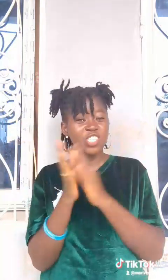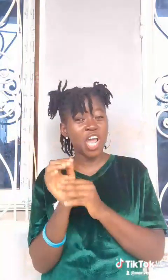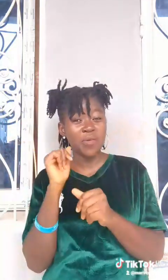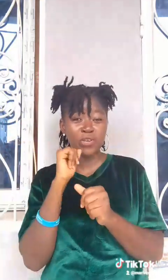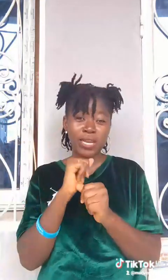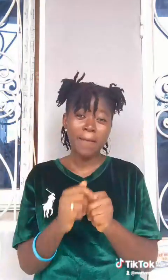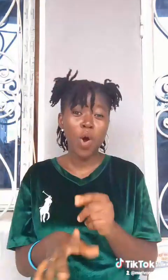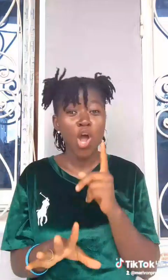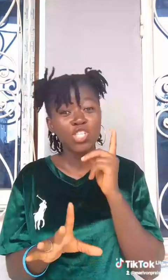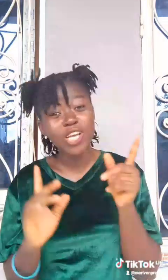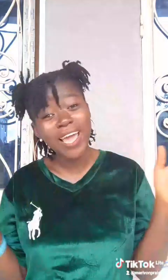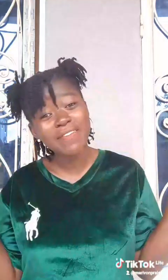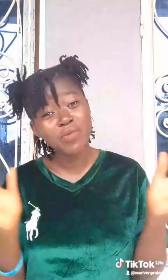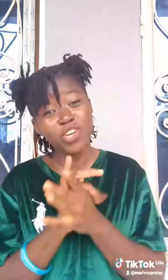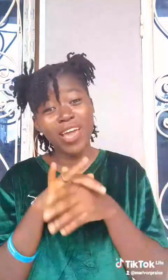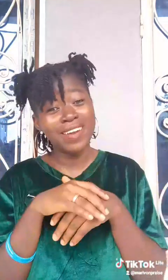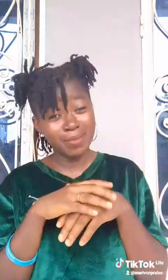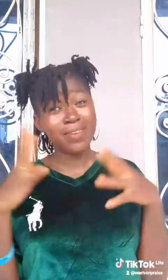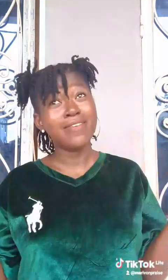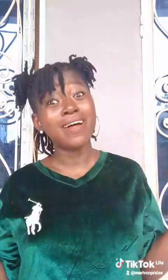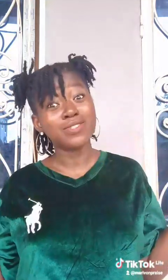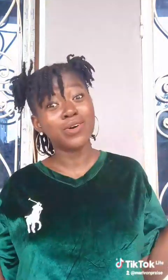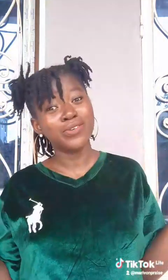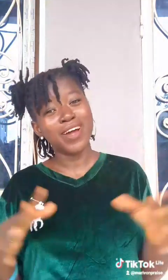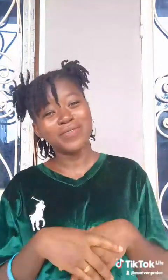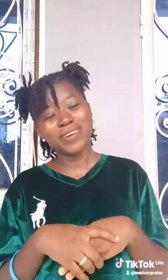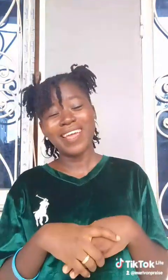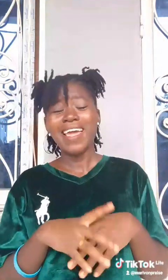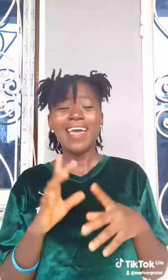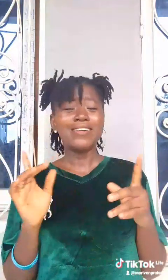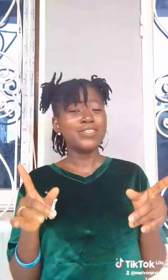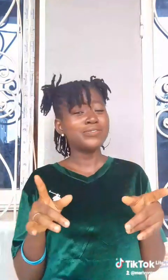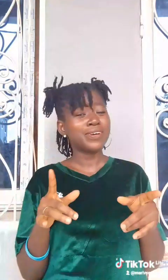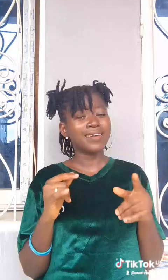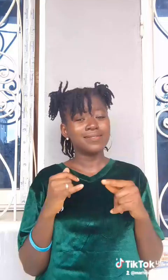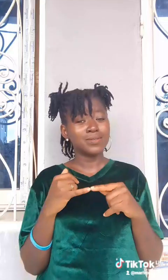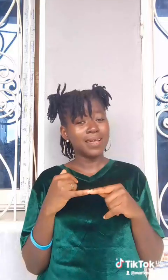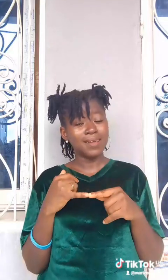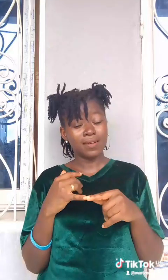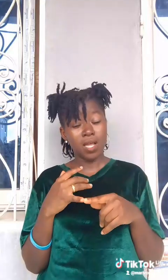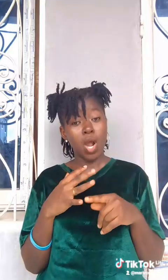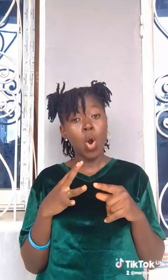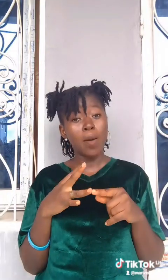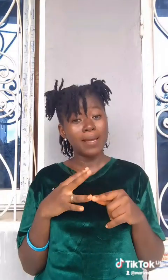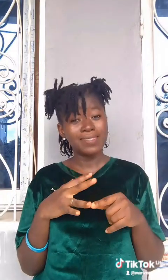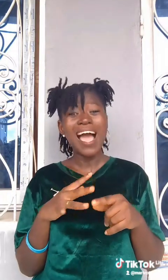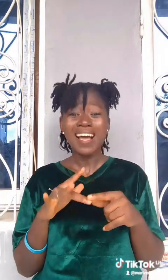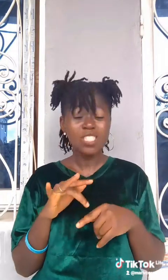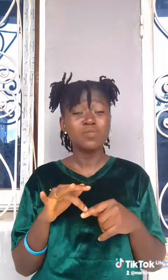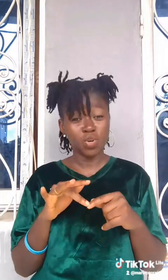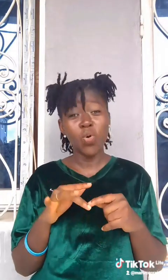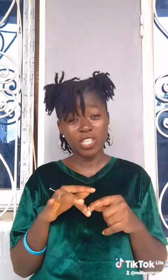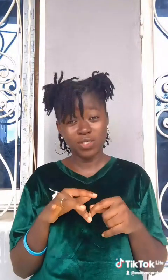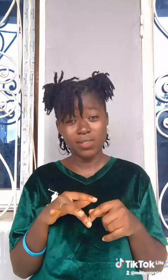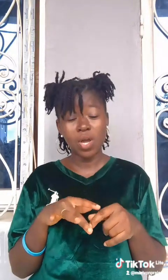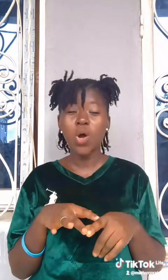share with your neighbor, share even with your enemy if at all you have one. And don't forget to like, comment, ask me your questions.